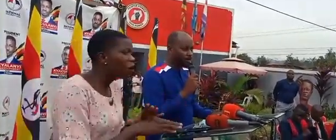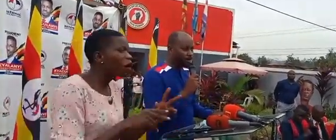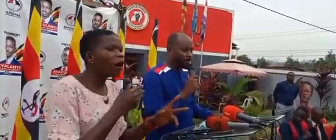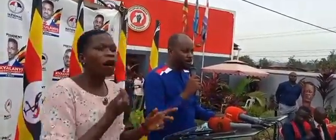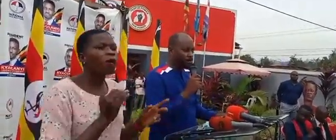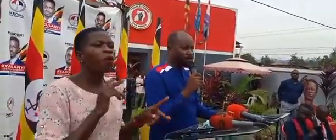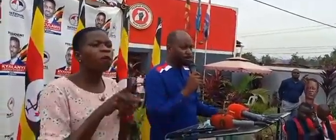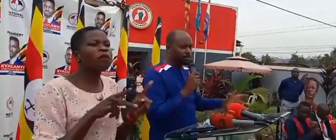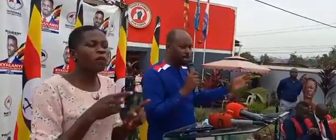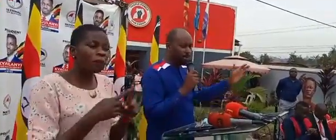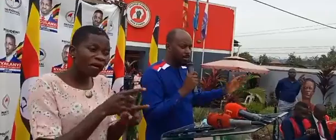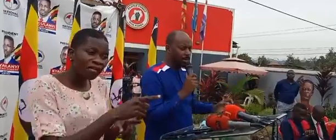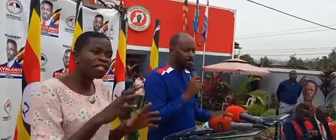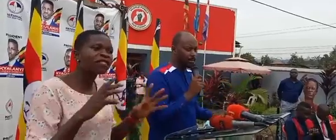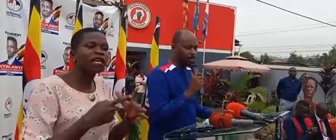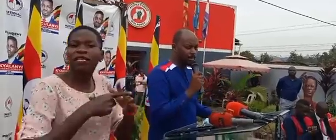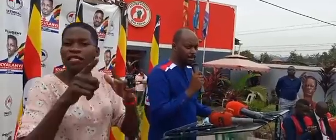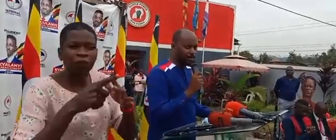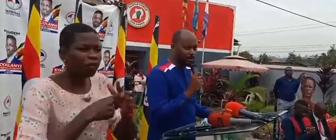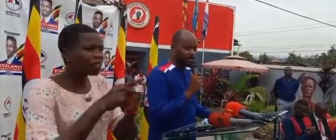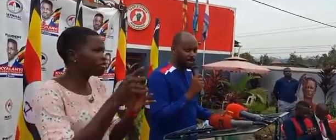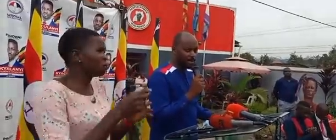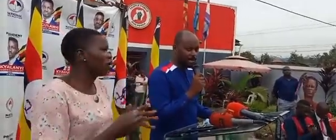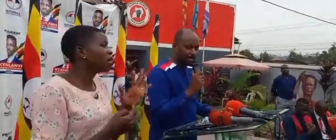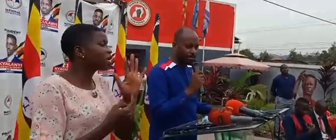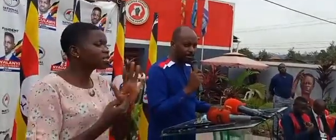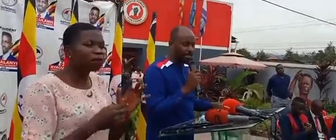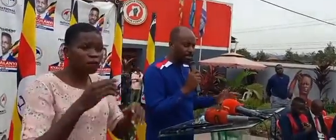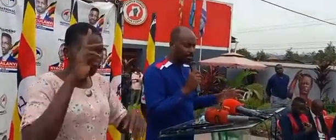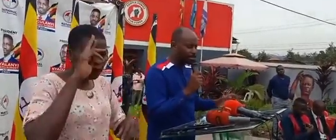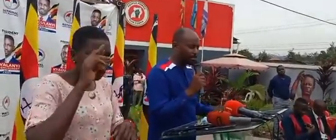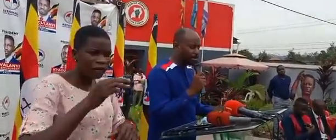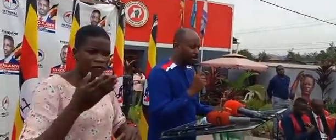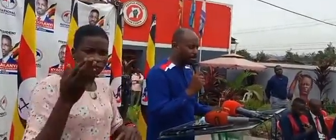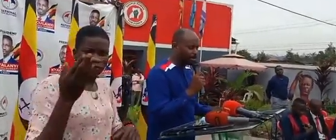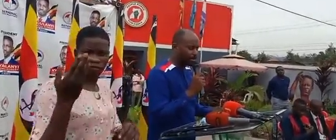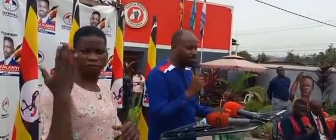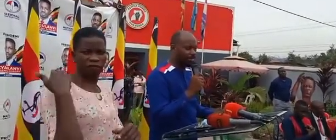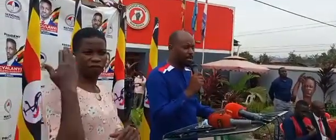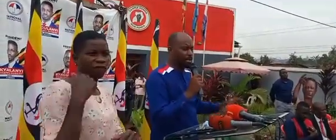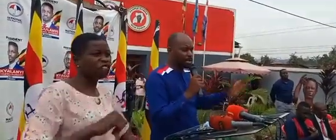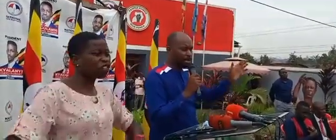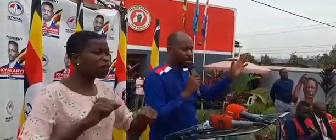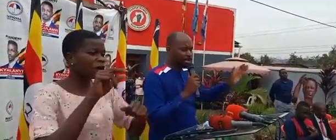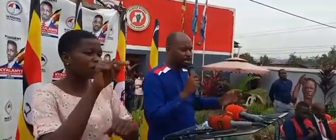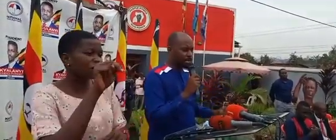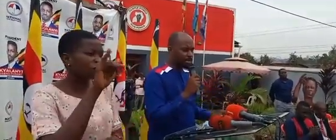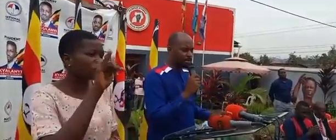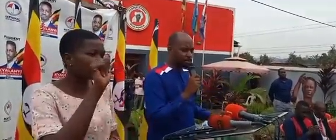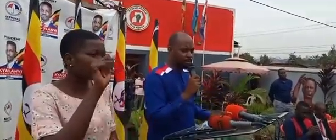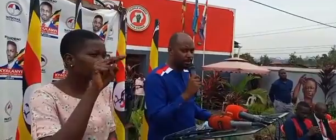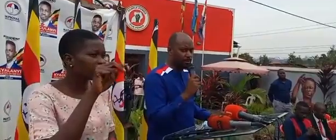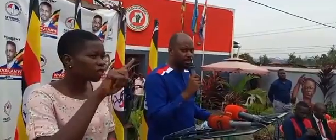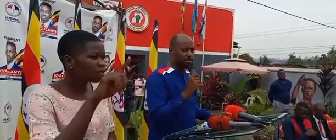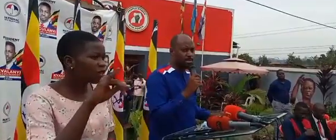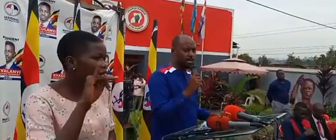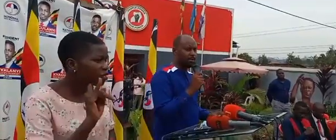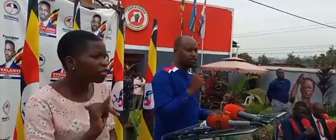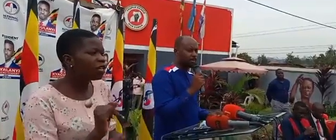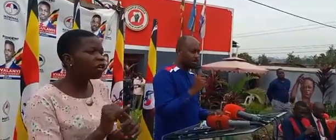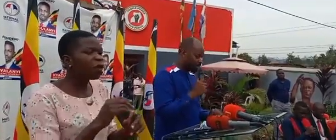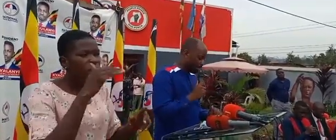escape. You also, our chairman was attacked. There was an attempt on getting him. There's another gentleman who